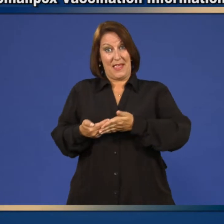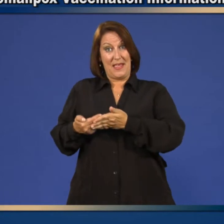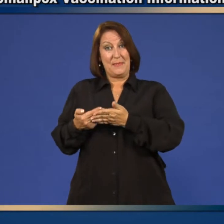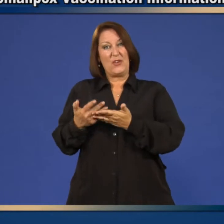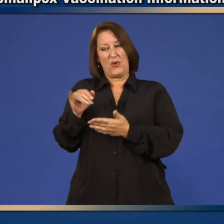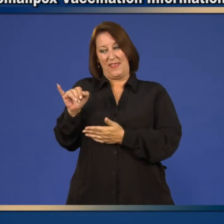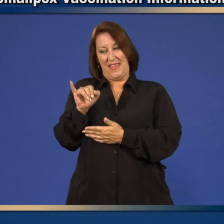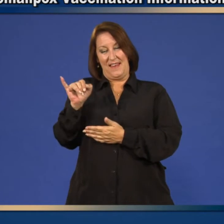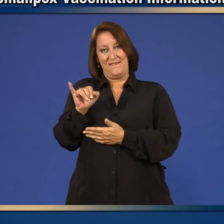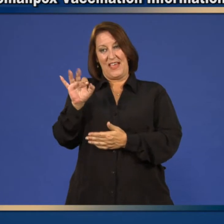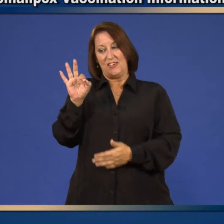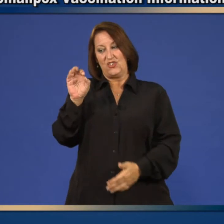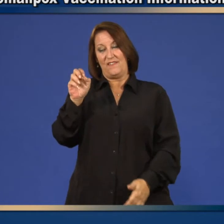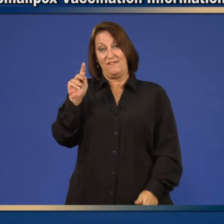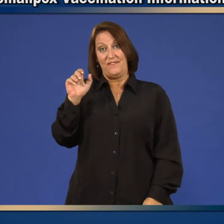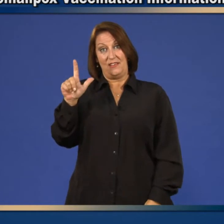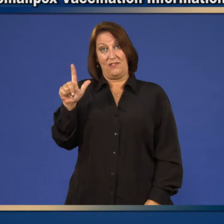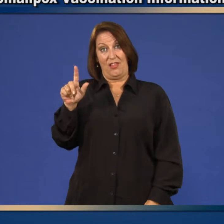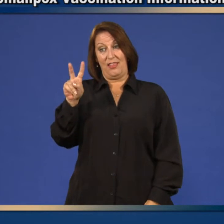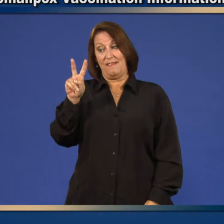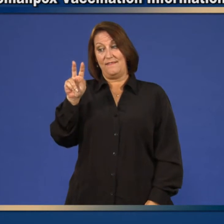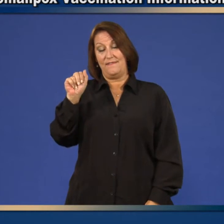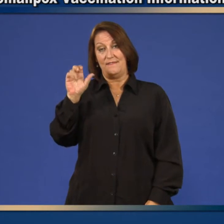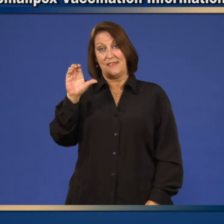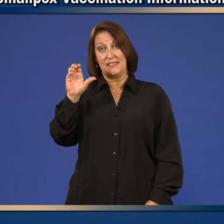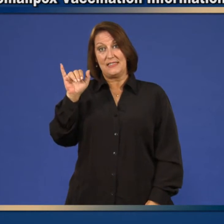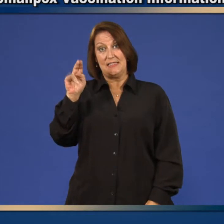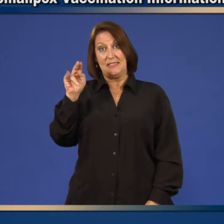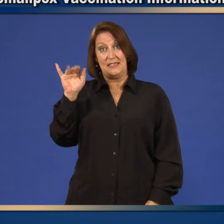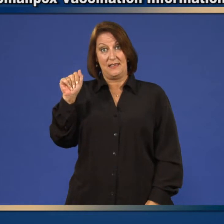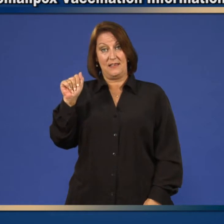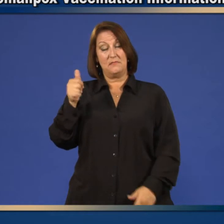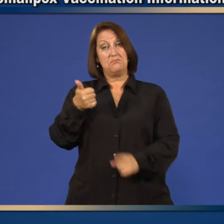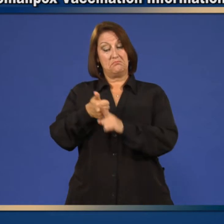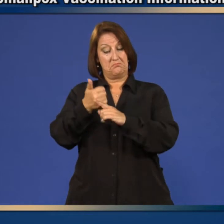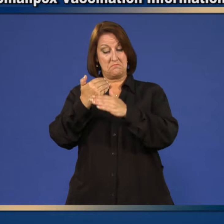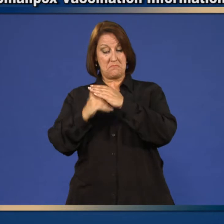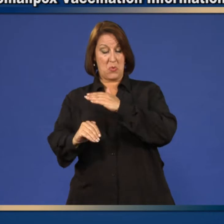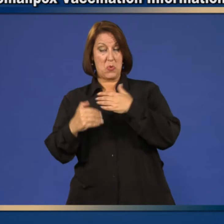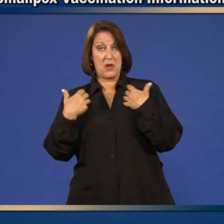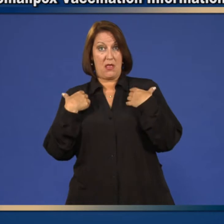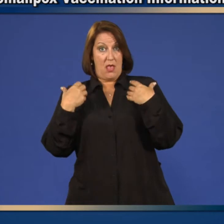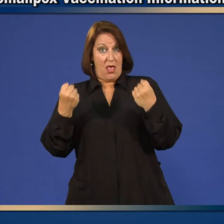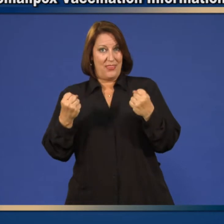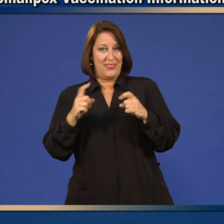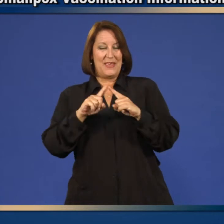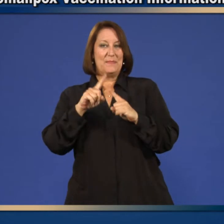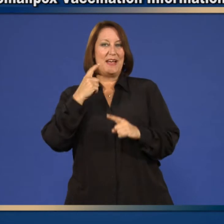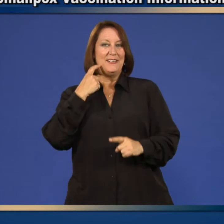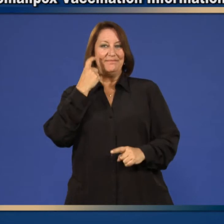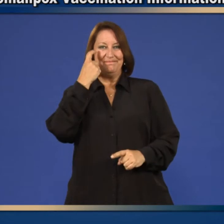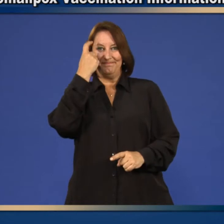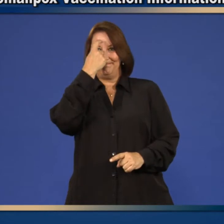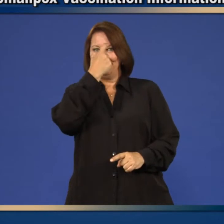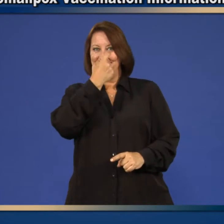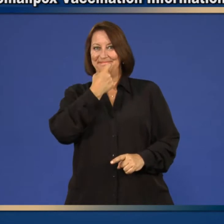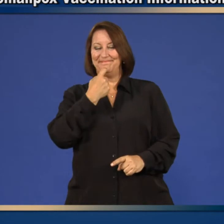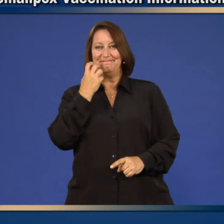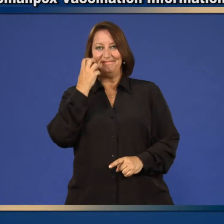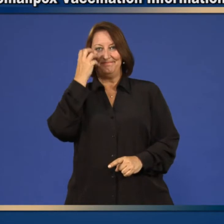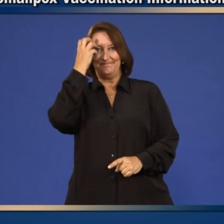Sometimes a baby who develops fetal vaccinia is born with skin scars but is otherwise healthy.